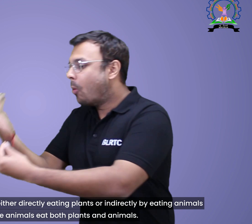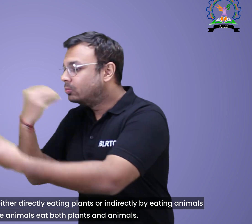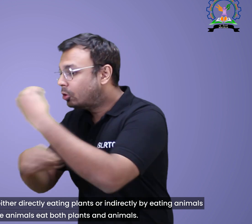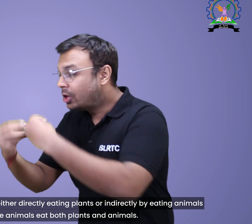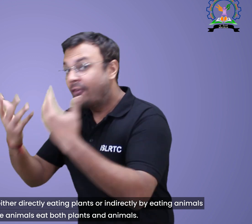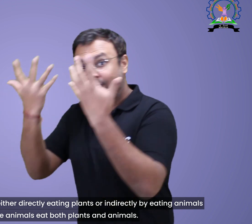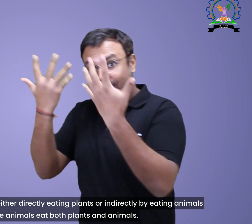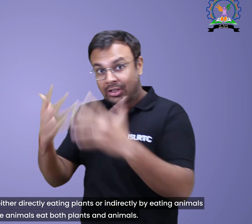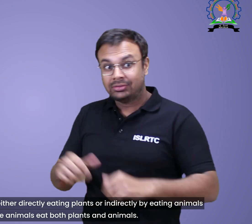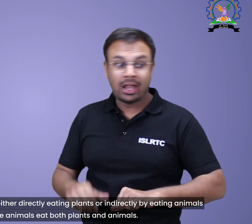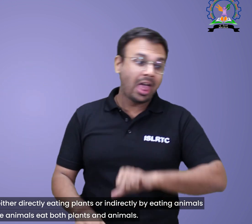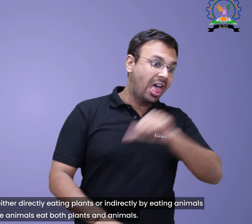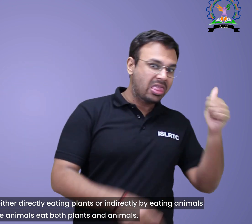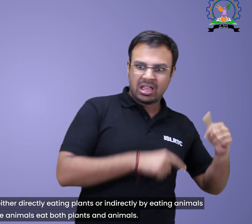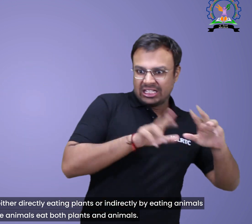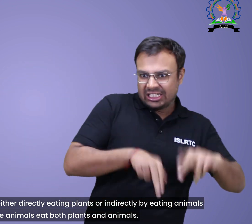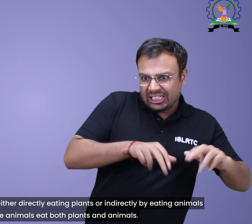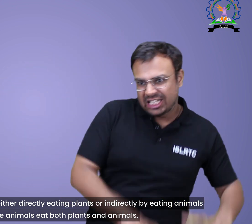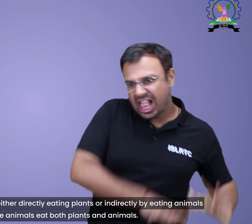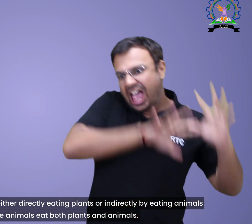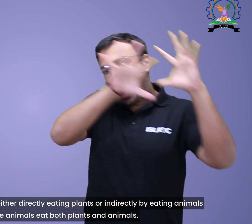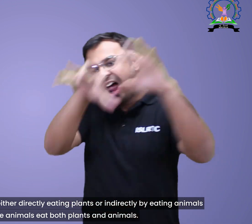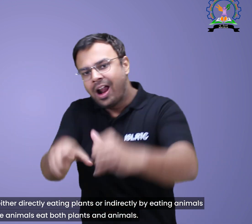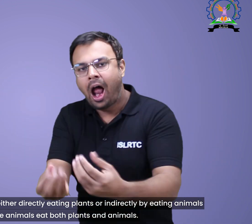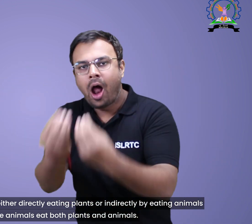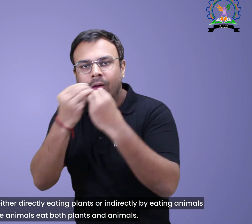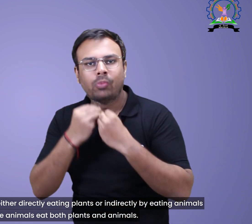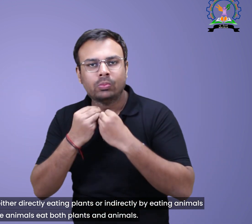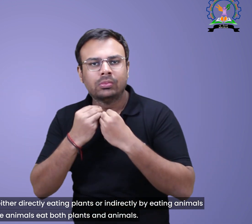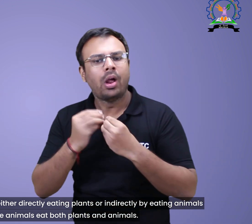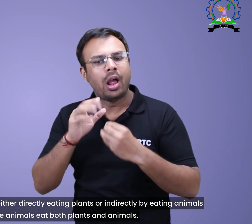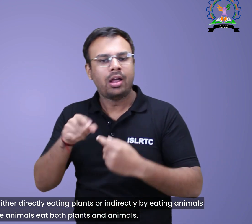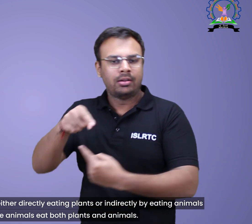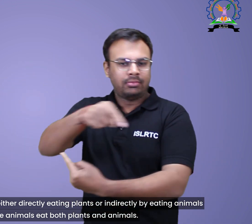plants. Some animals eat both plants and animals.